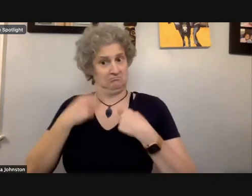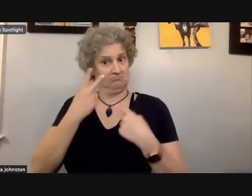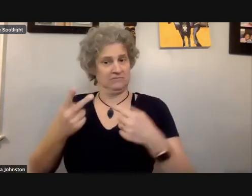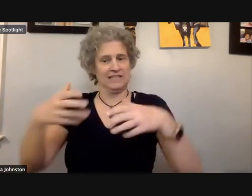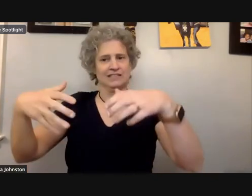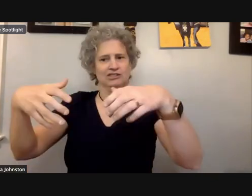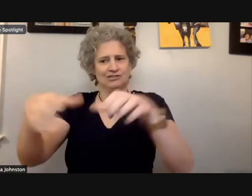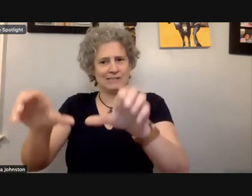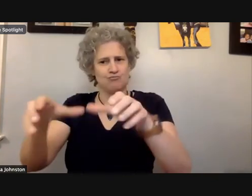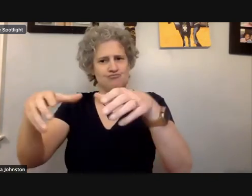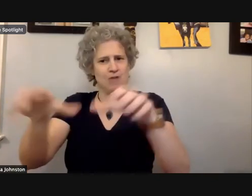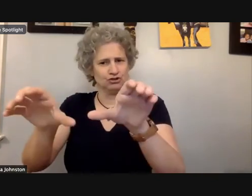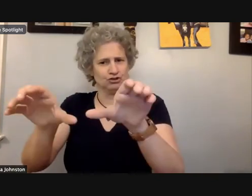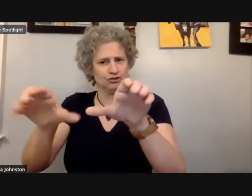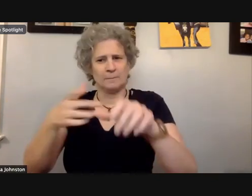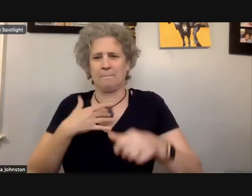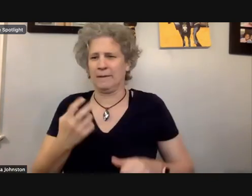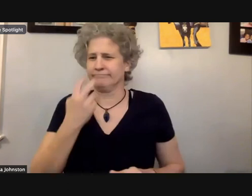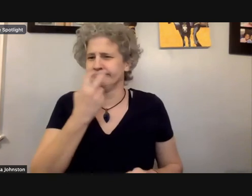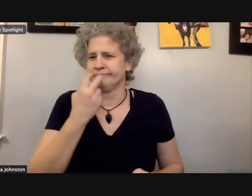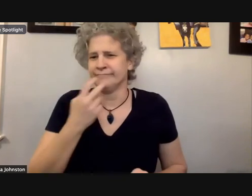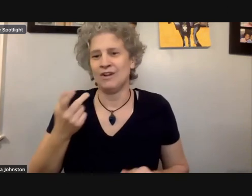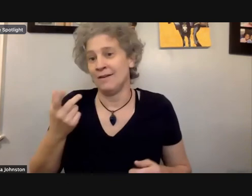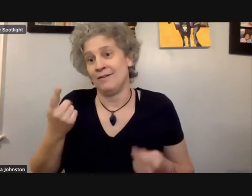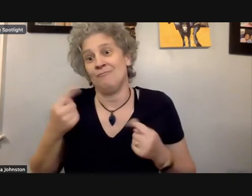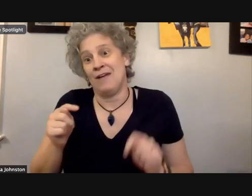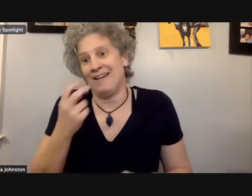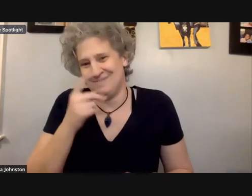Yeah, so this is what I've seen, chiropractor.